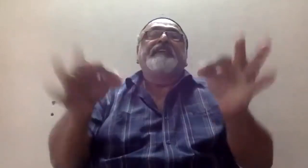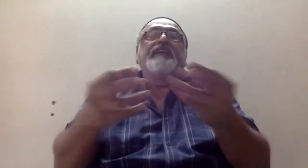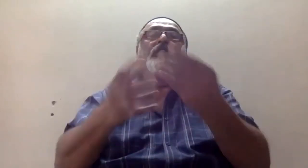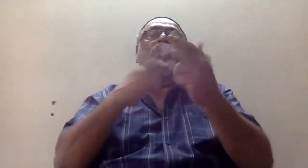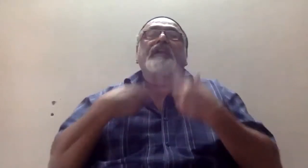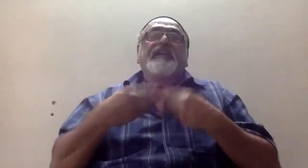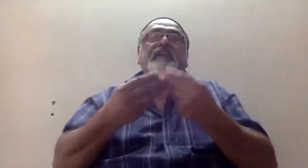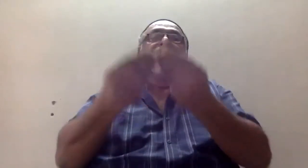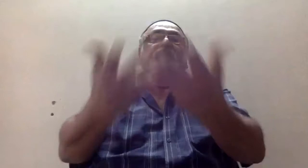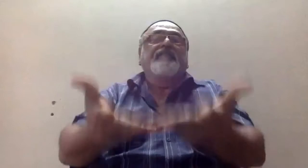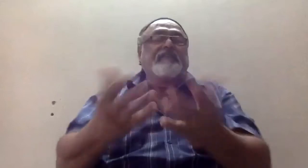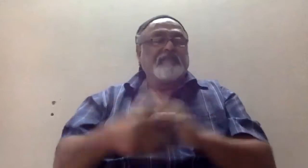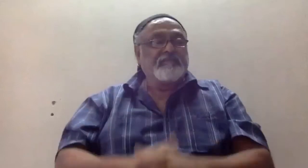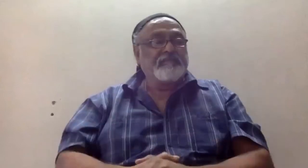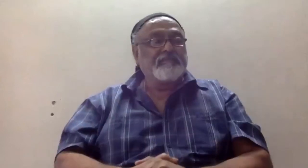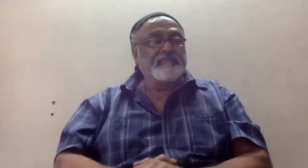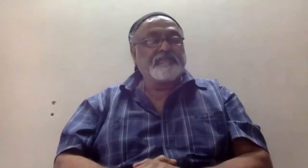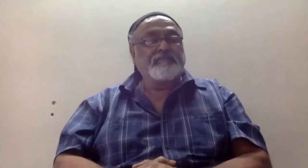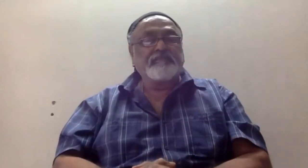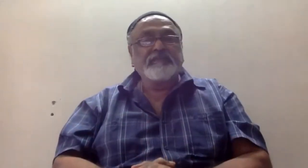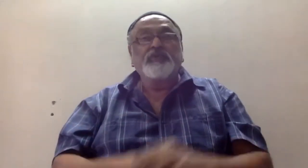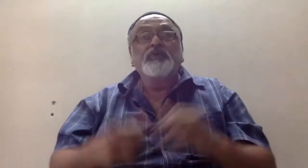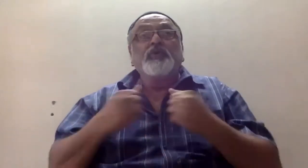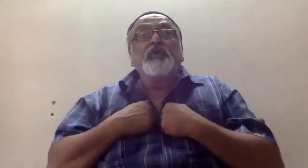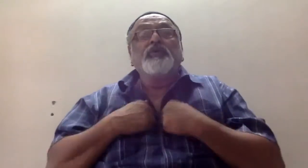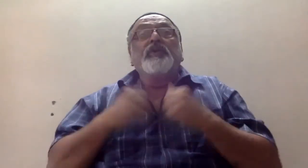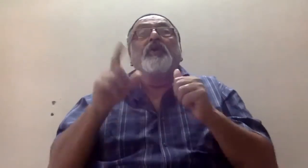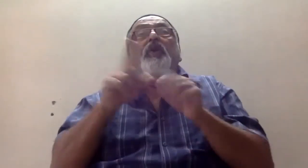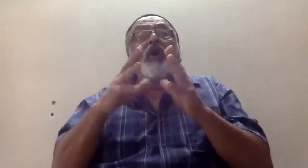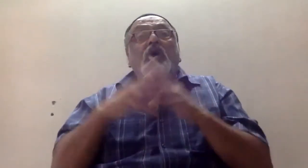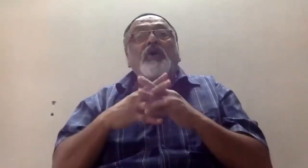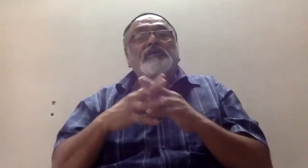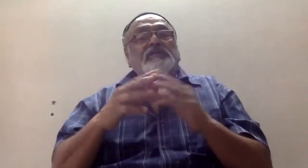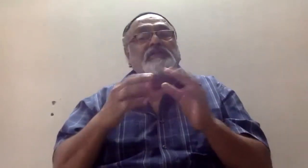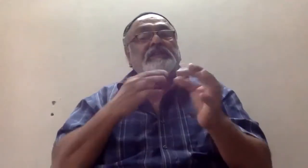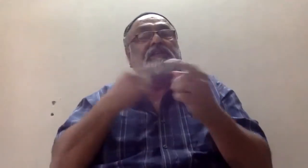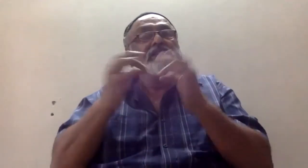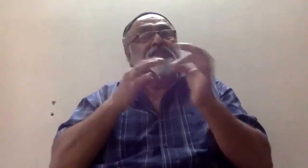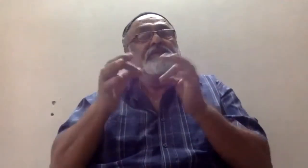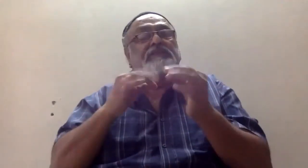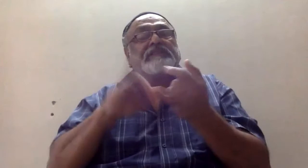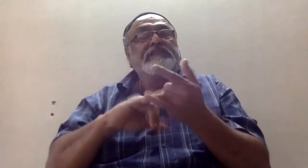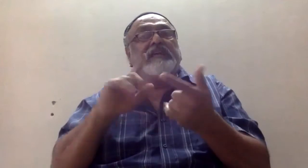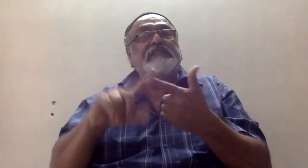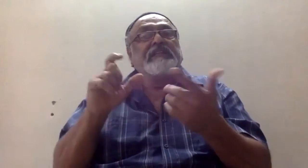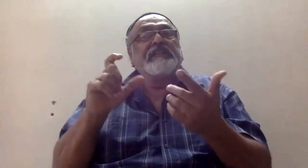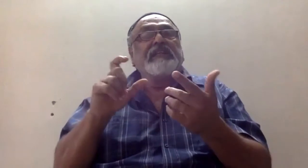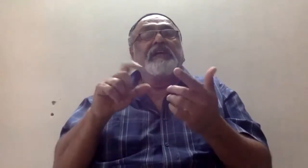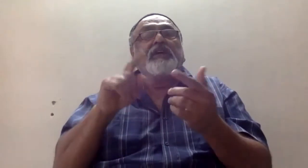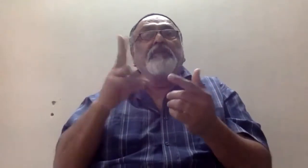So in fact, our law also talks about I think in section 12 itself, in section 12.3,